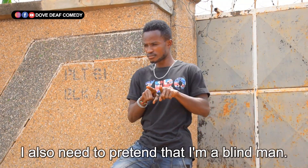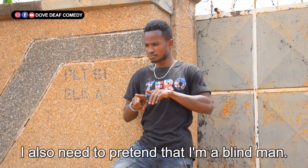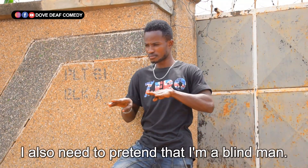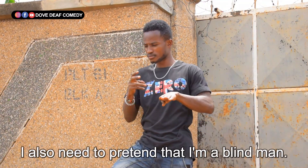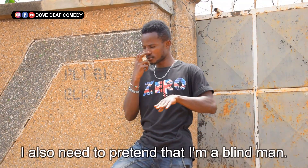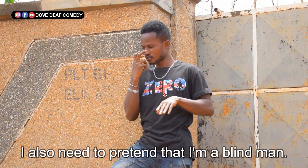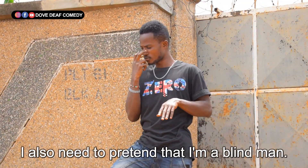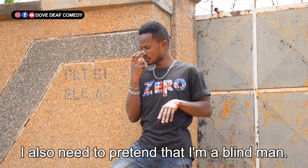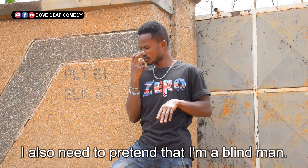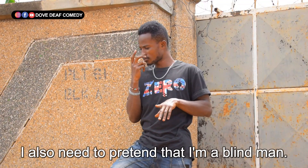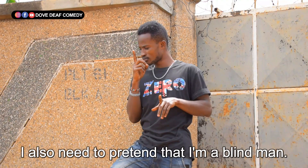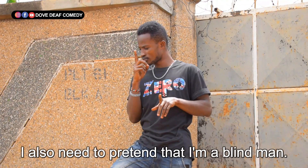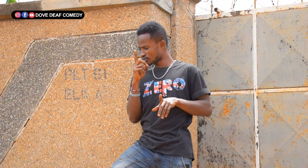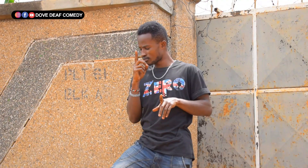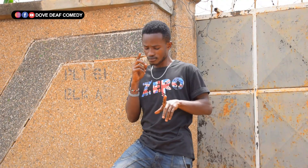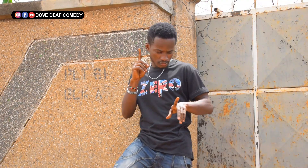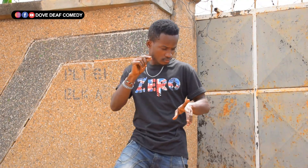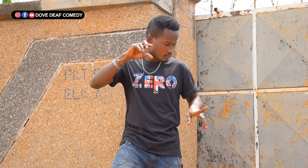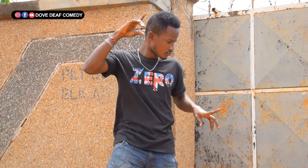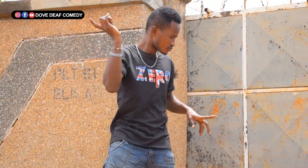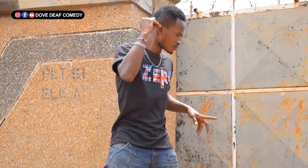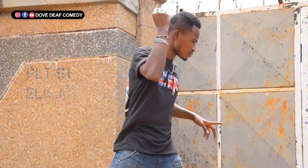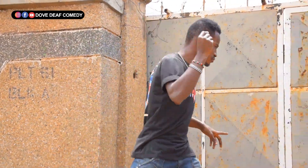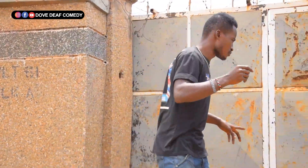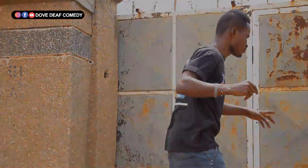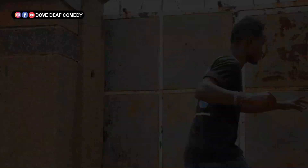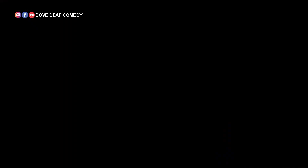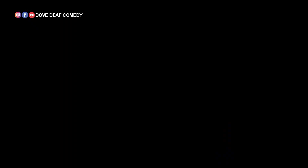also need to pretend that I'm a blind man.